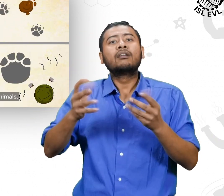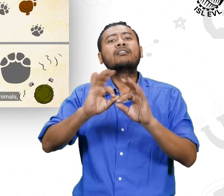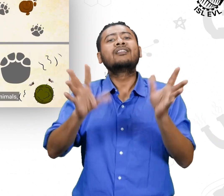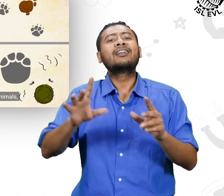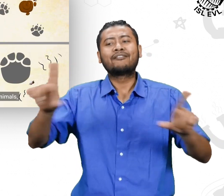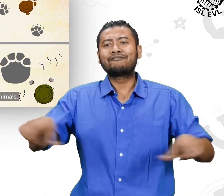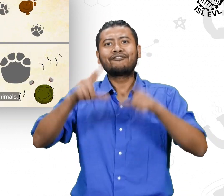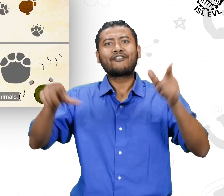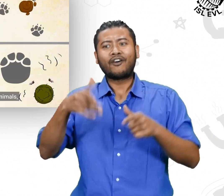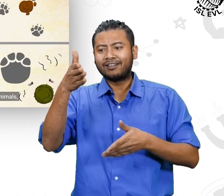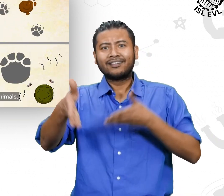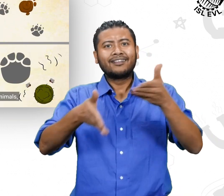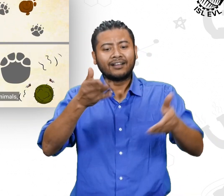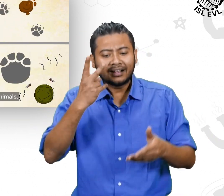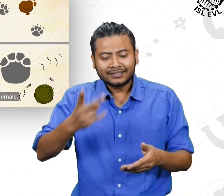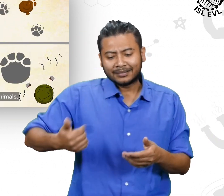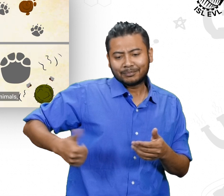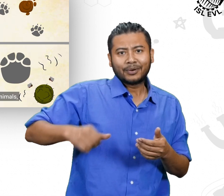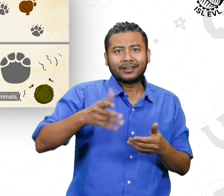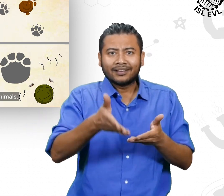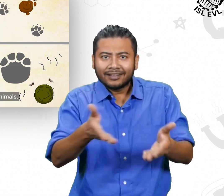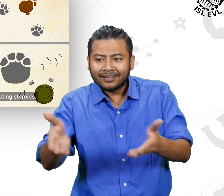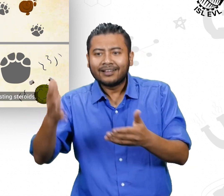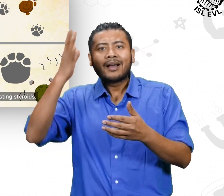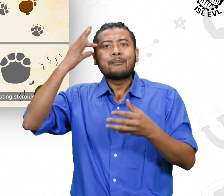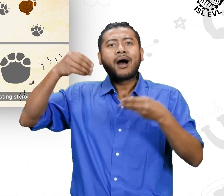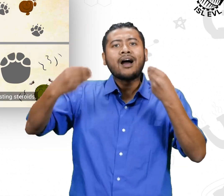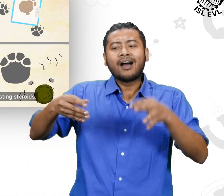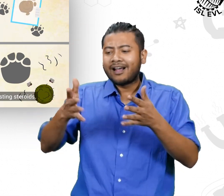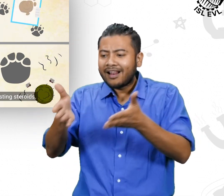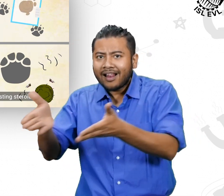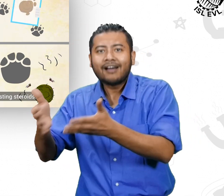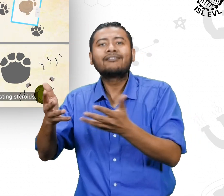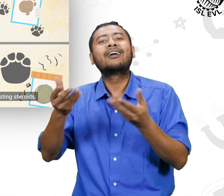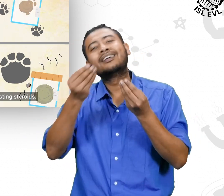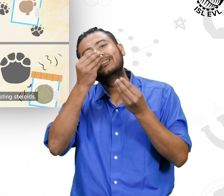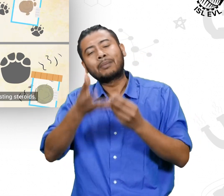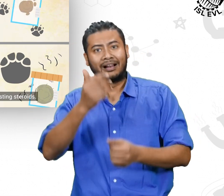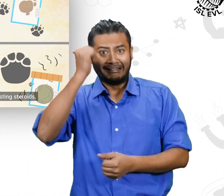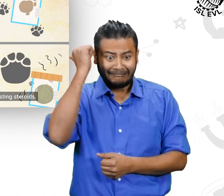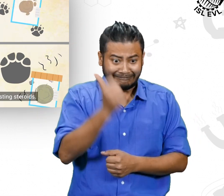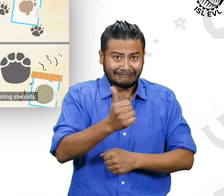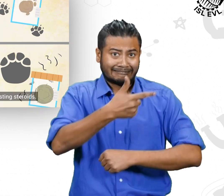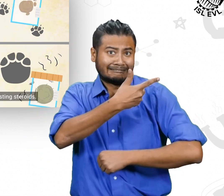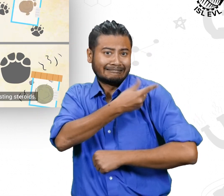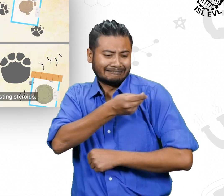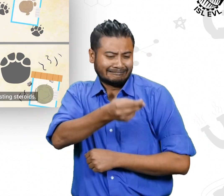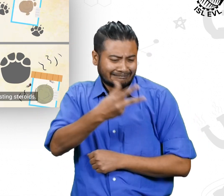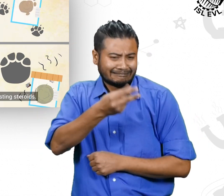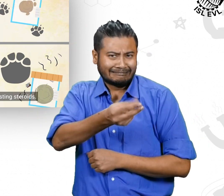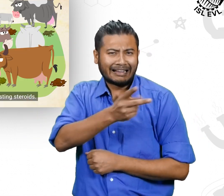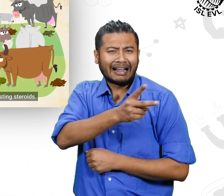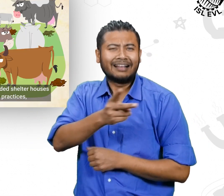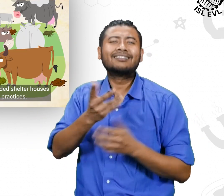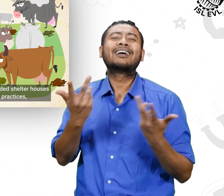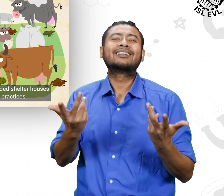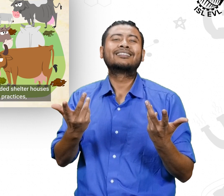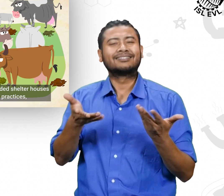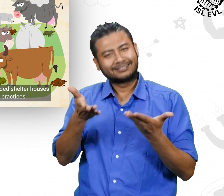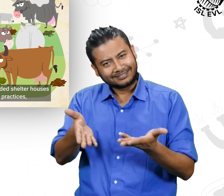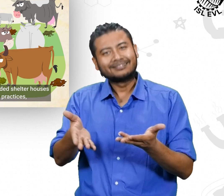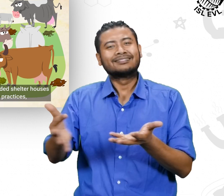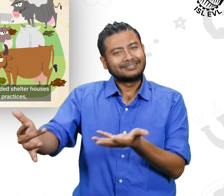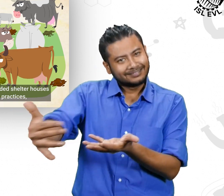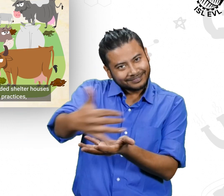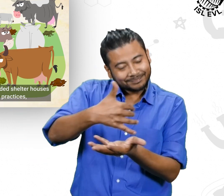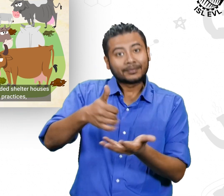environments. So, instead of sticking a needle into the animals, they can simply collect their hair or feces for testing steroids. Using such